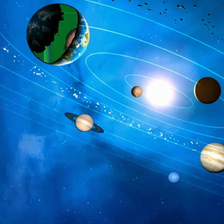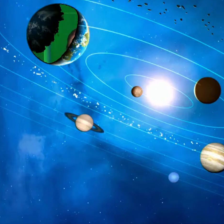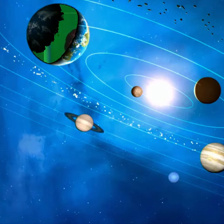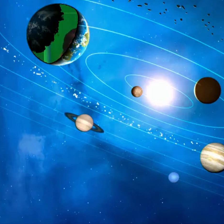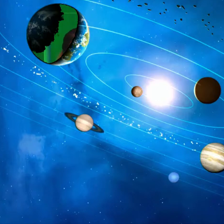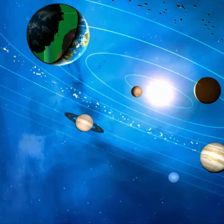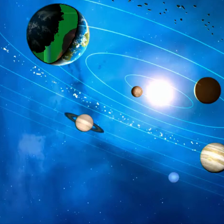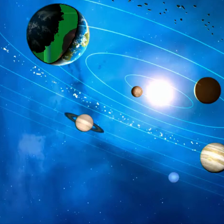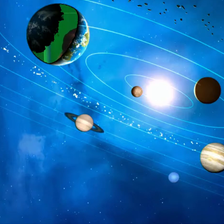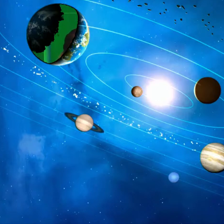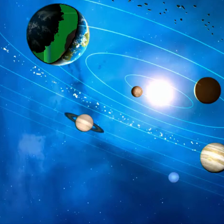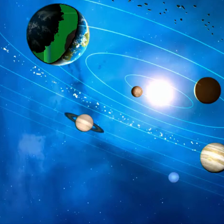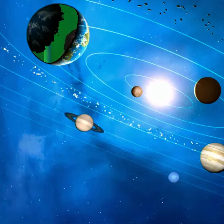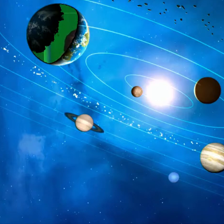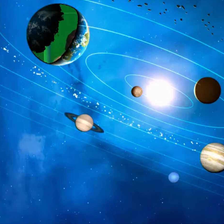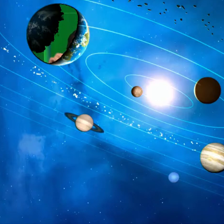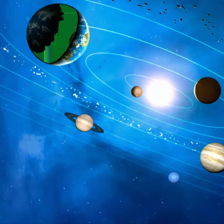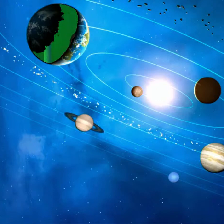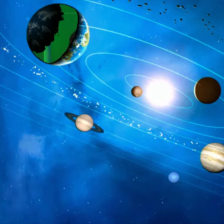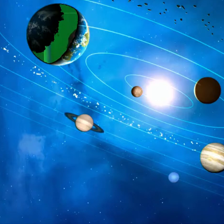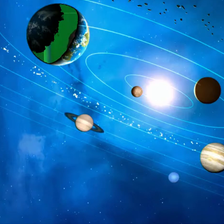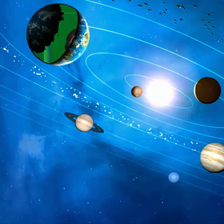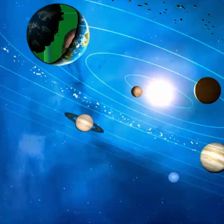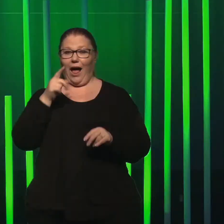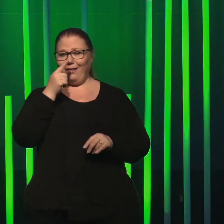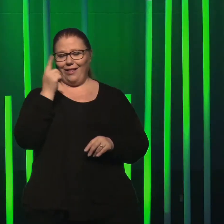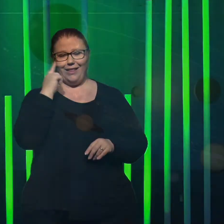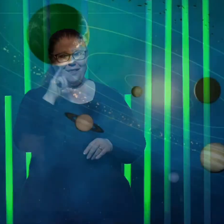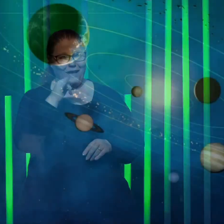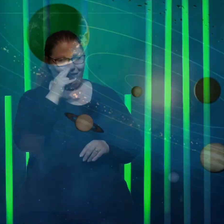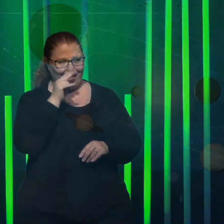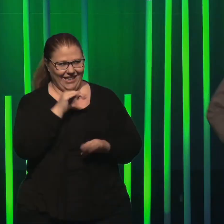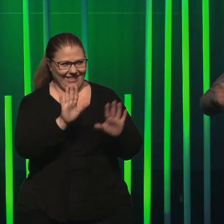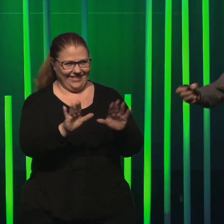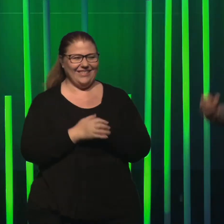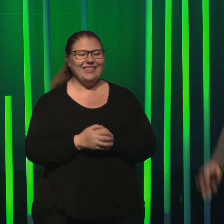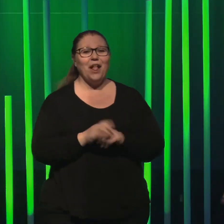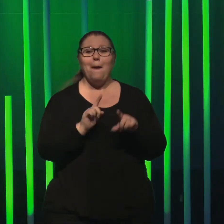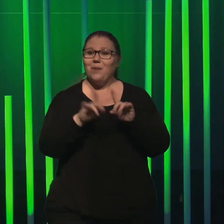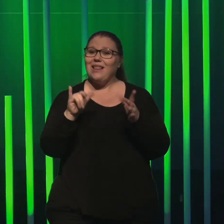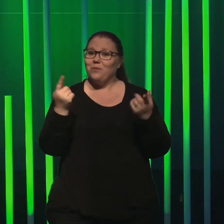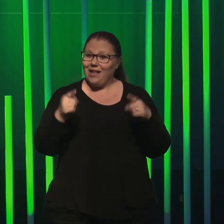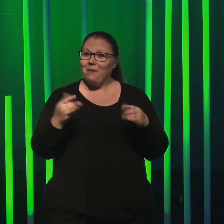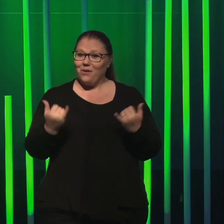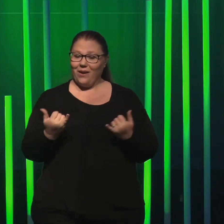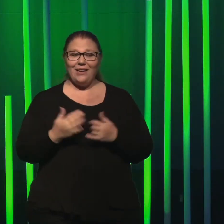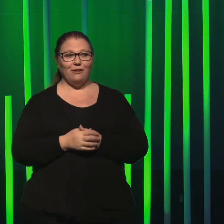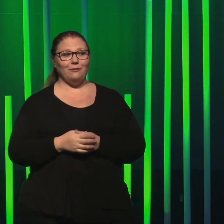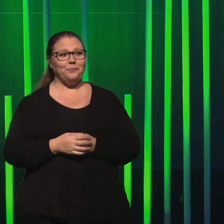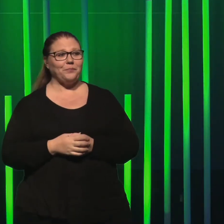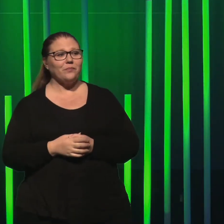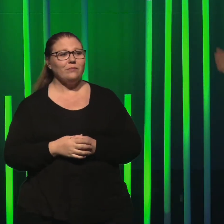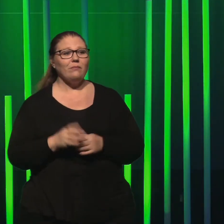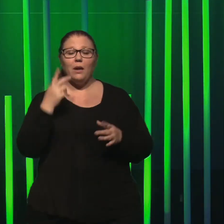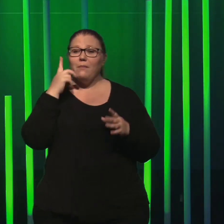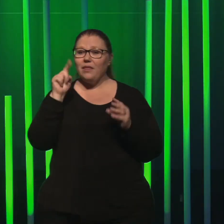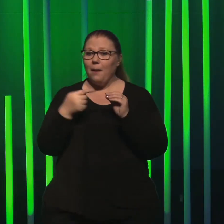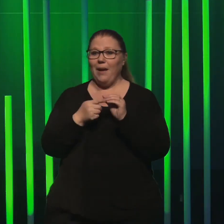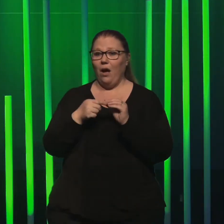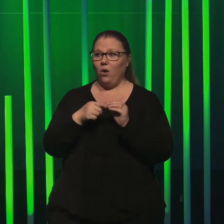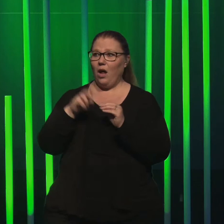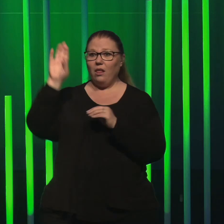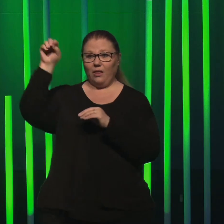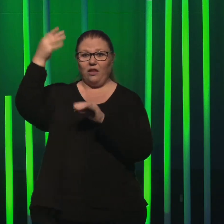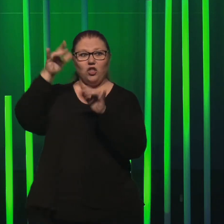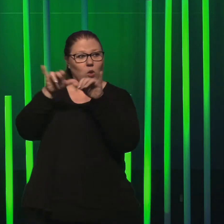our doctrines. I just think that's funny. Okay, sorry, total sidebar tangent, right? But that's what's happening right now. We're flying. But think about our solar system,